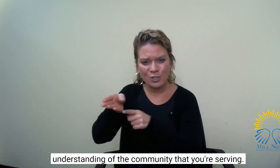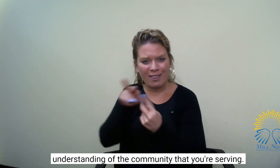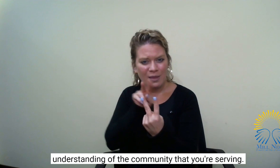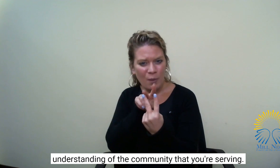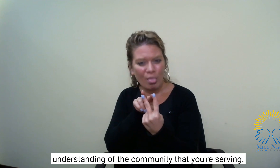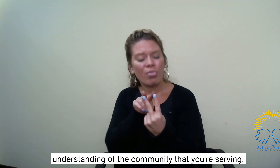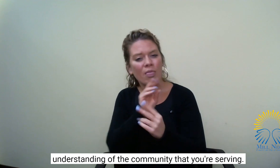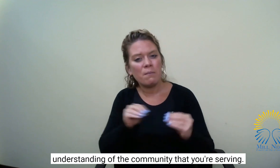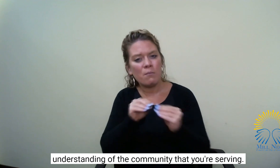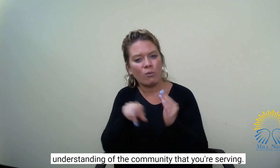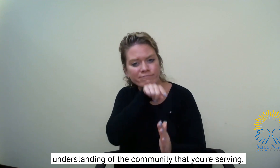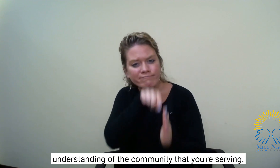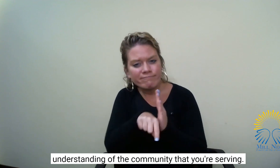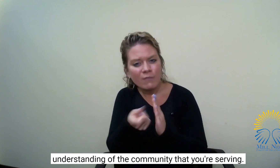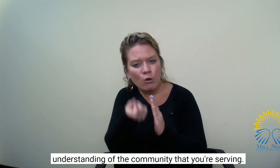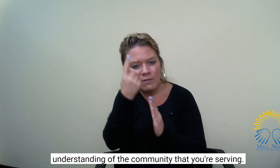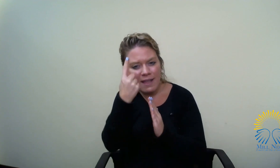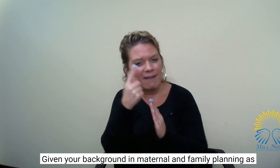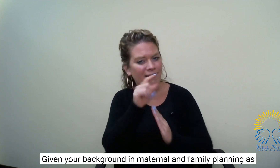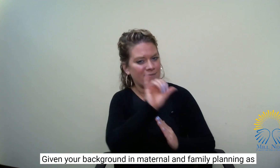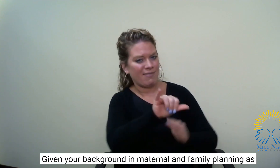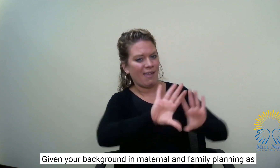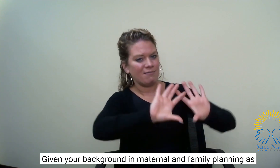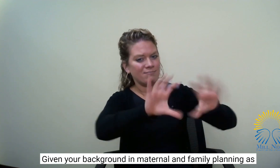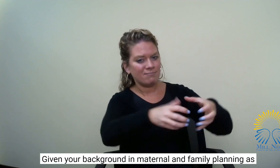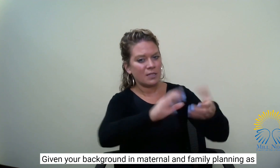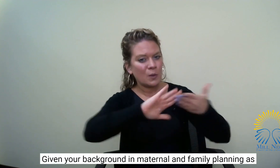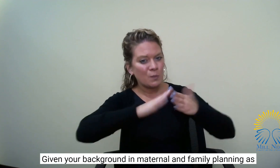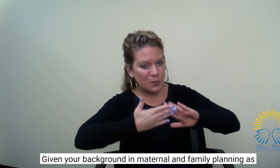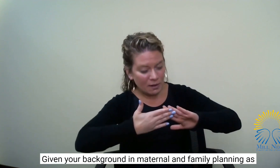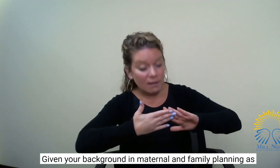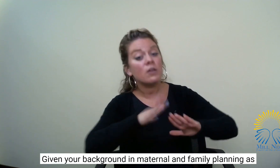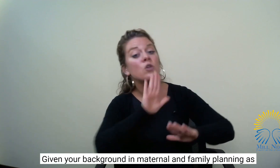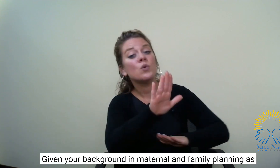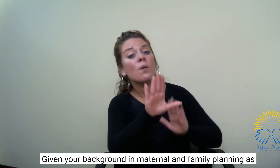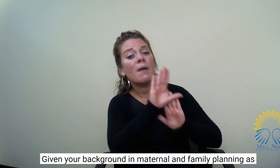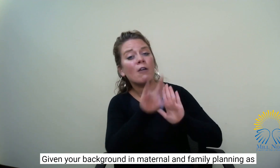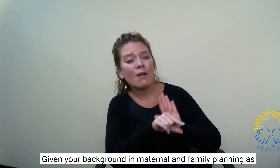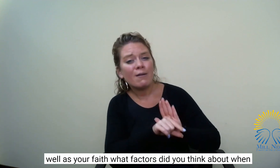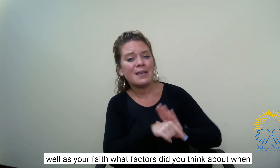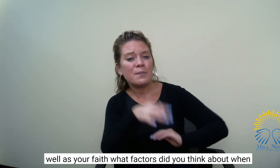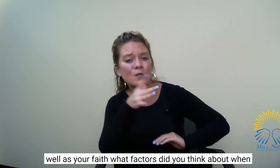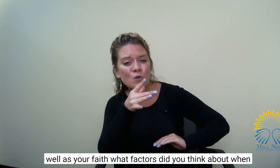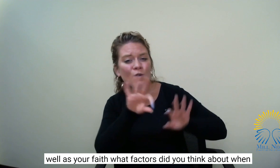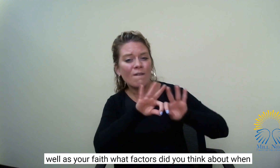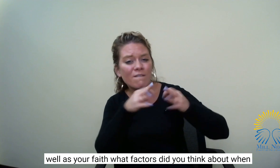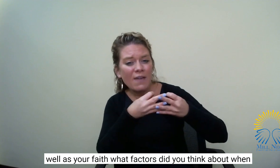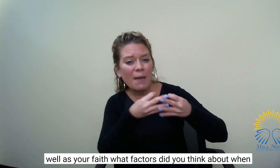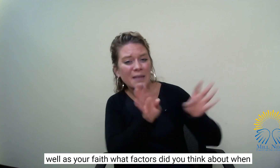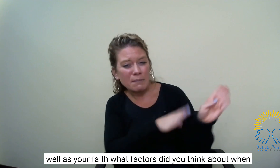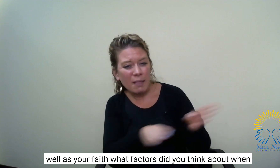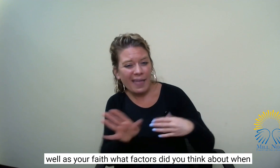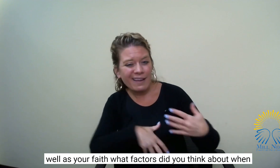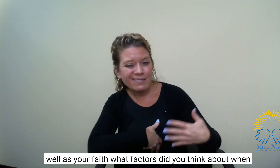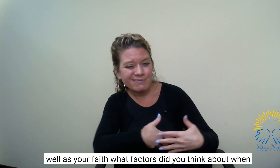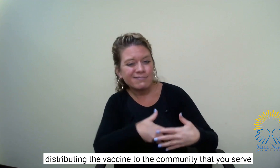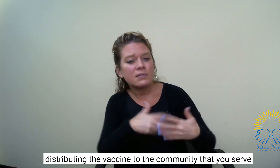of the community that you're serving. Given your background in maternal and family planning, as well as your faith, what factors did you think about when distributing